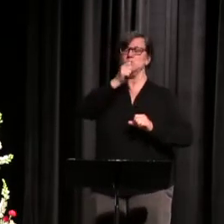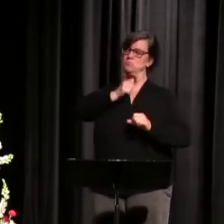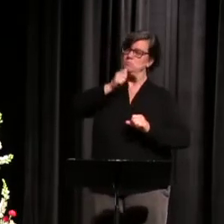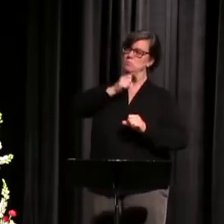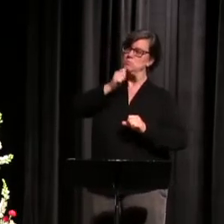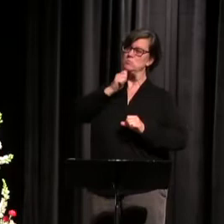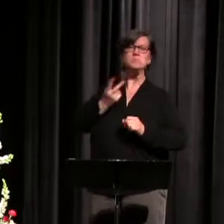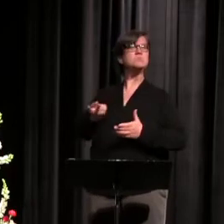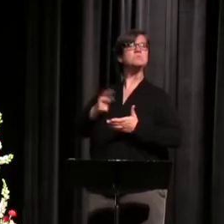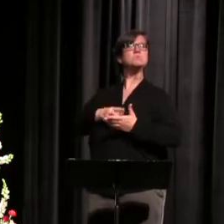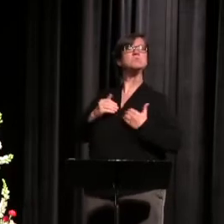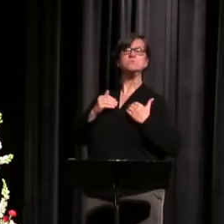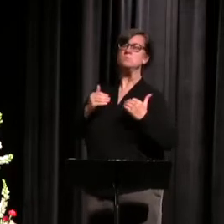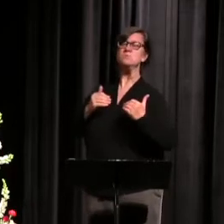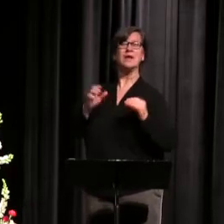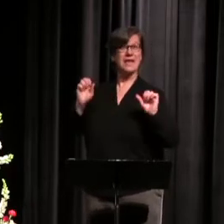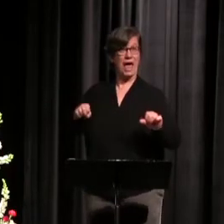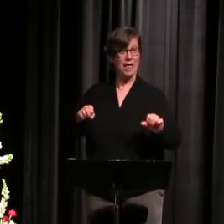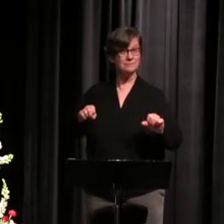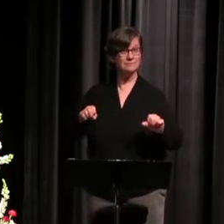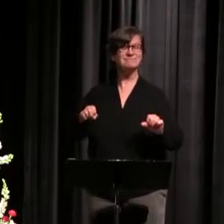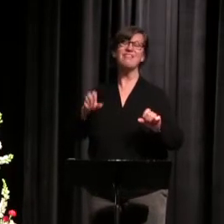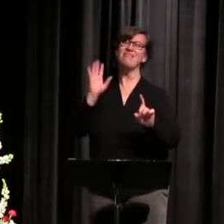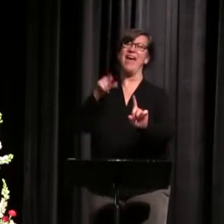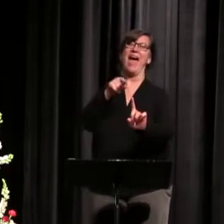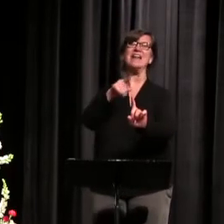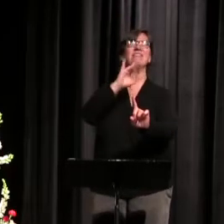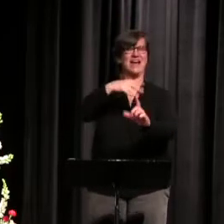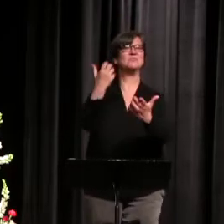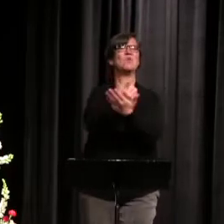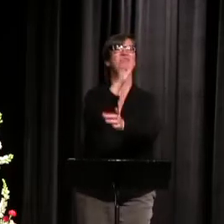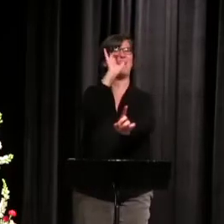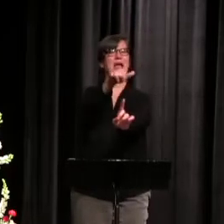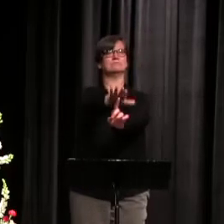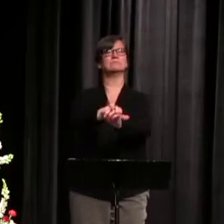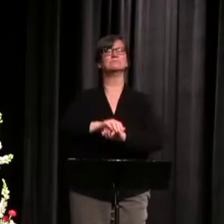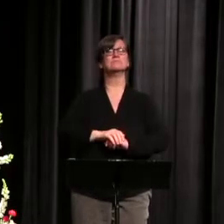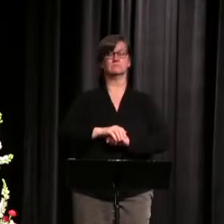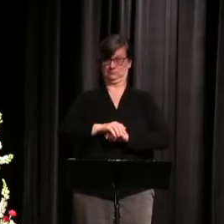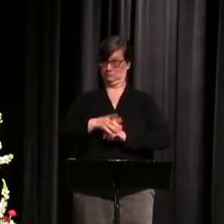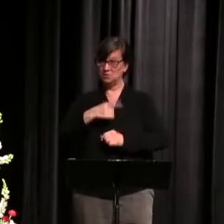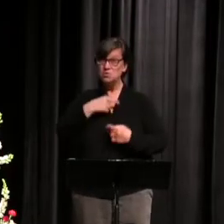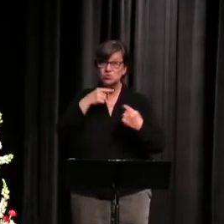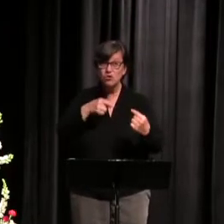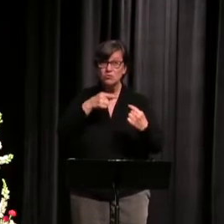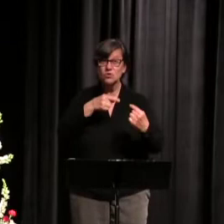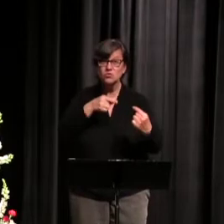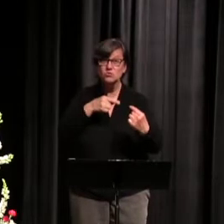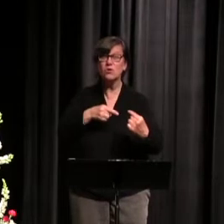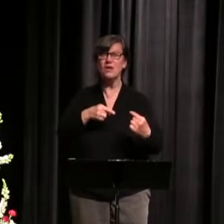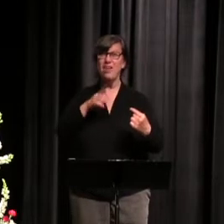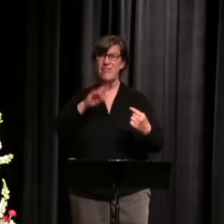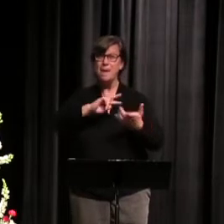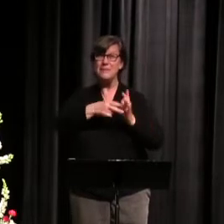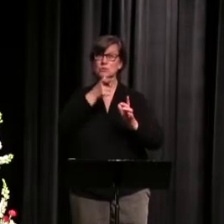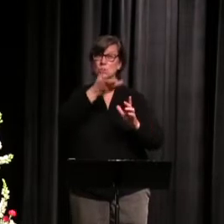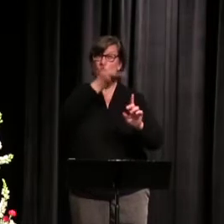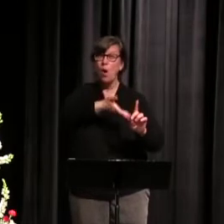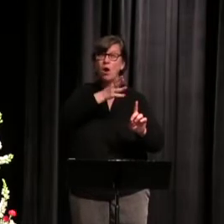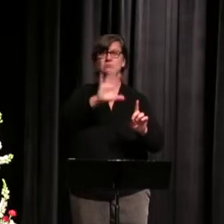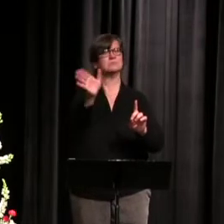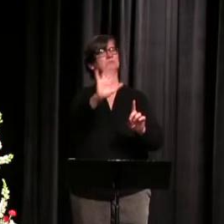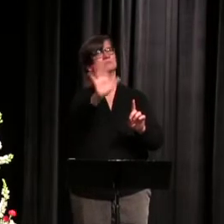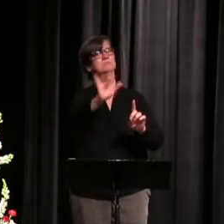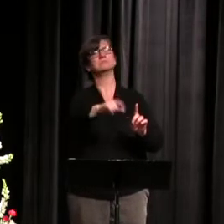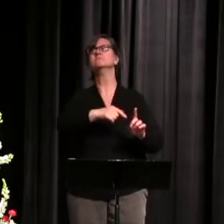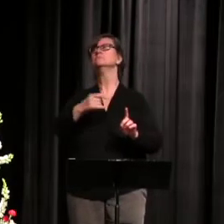done. You are not defined by your struggles, but by how you respond in the face of adversity.